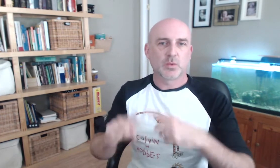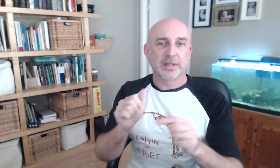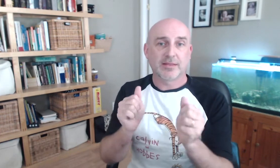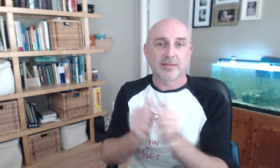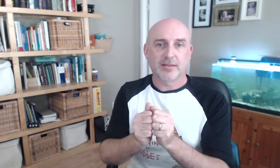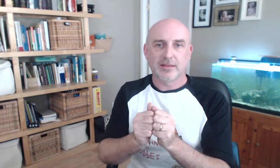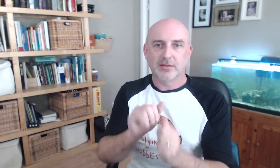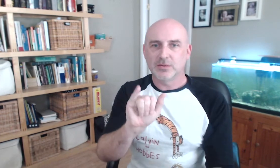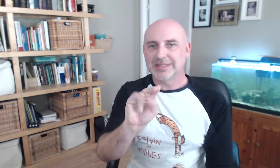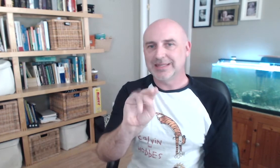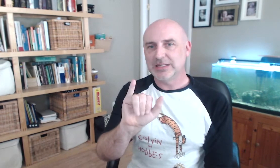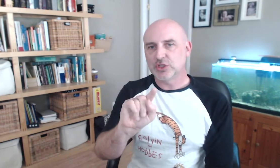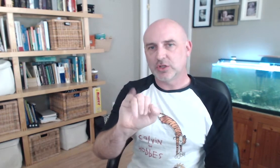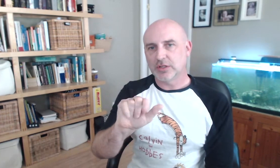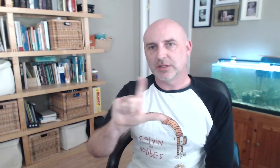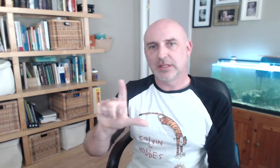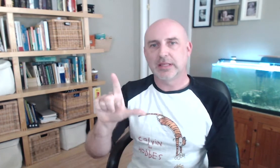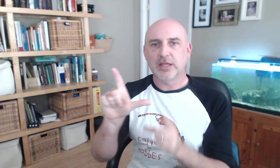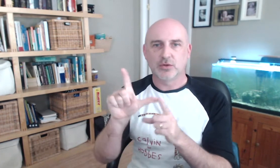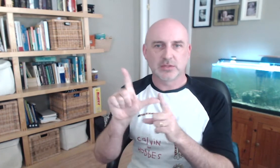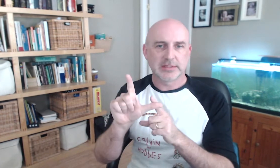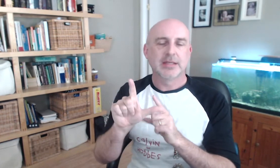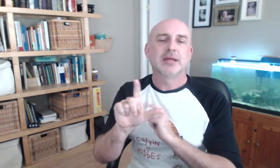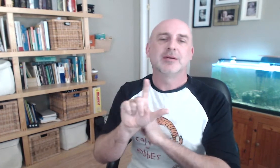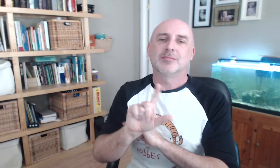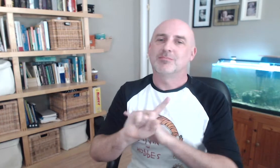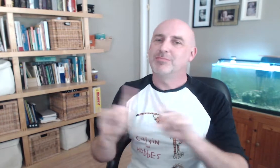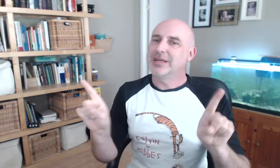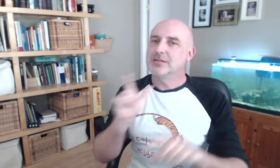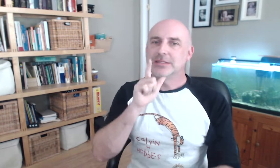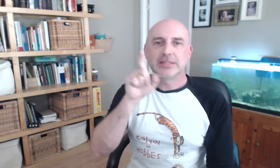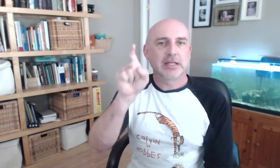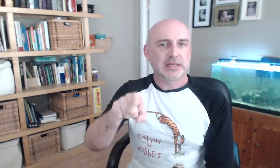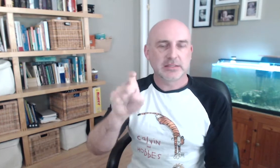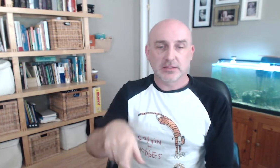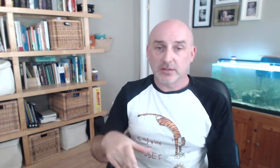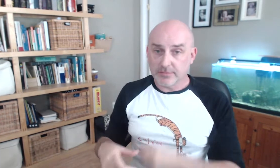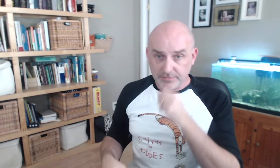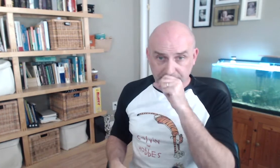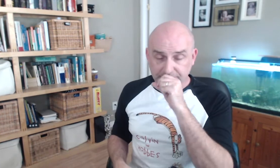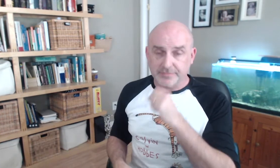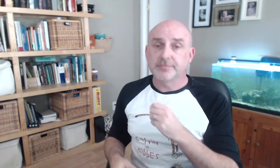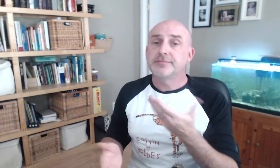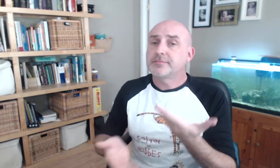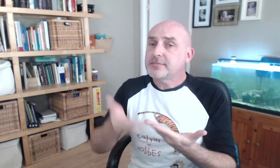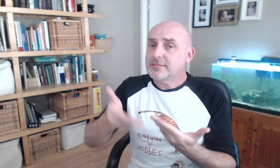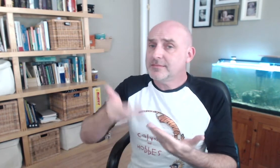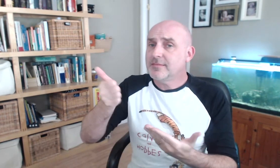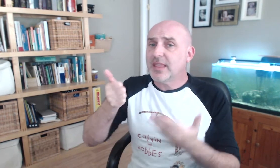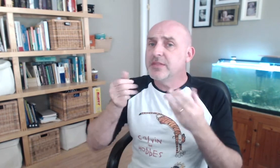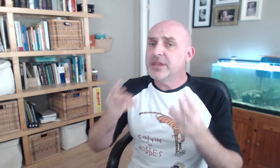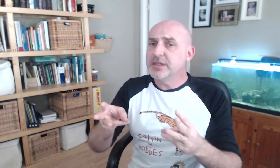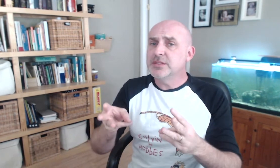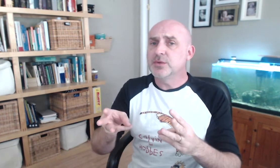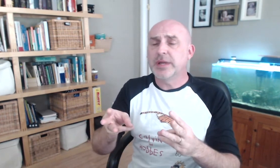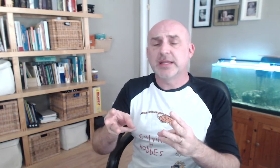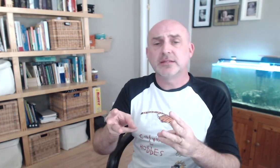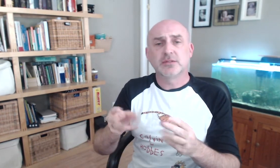with those initial letters, but it's not necessary. The easier way to